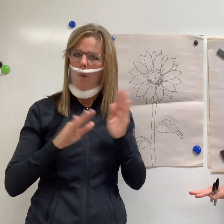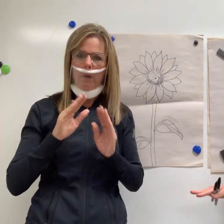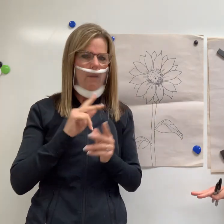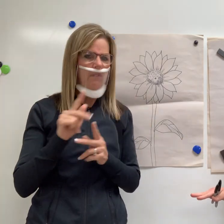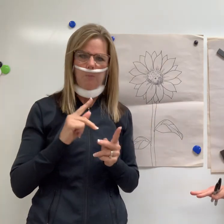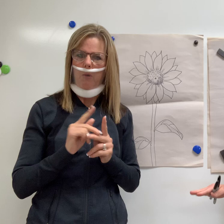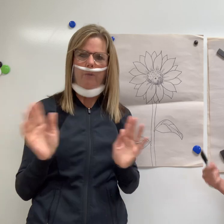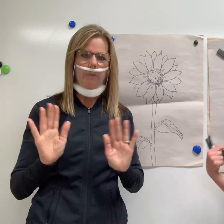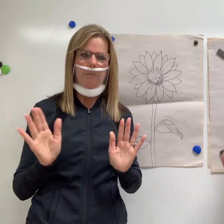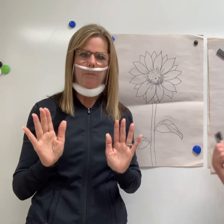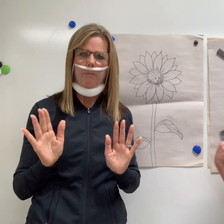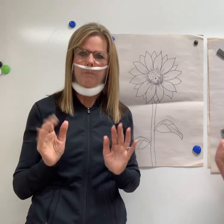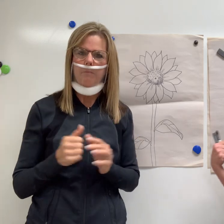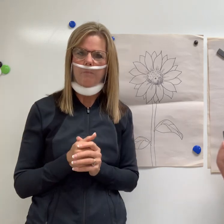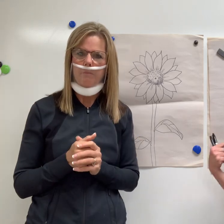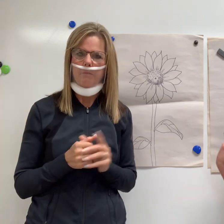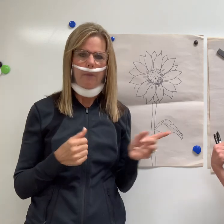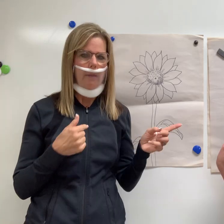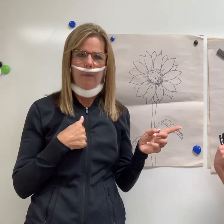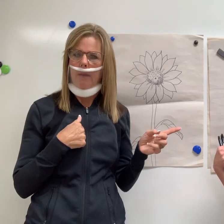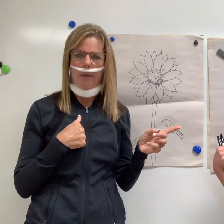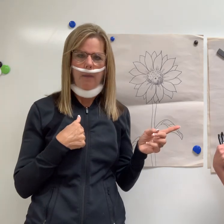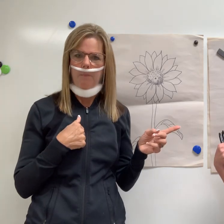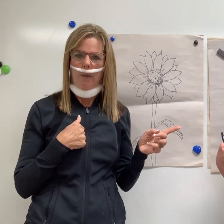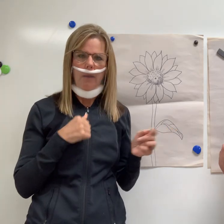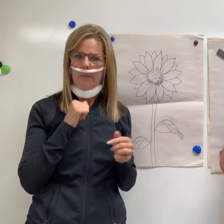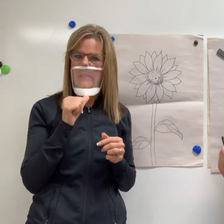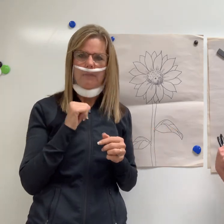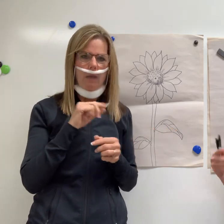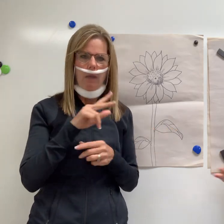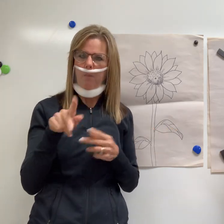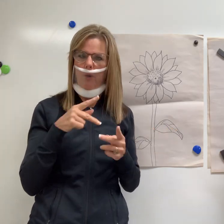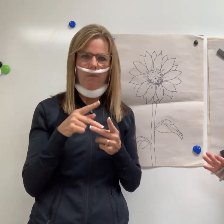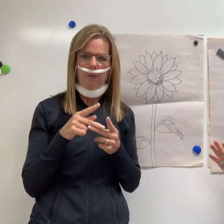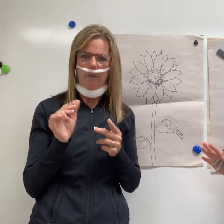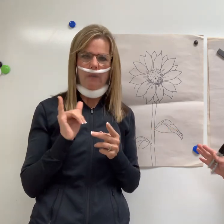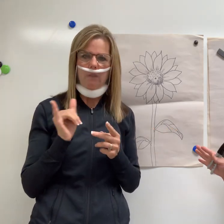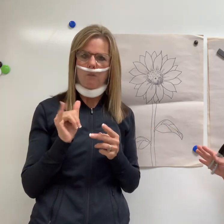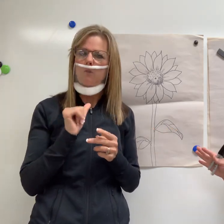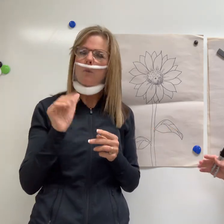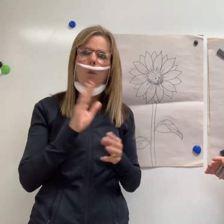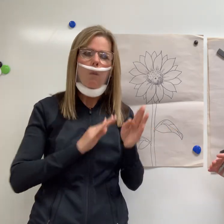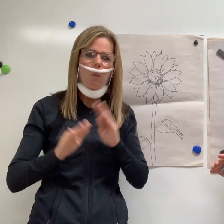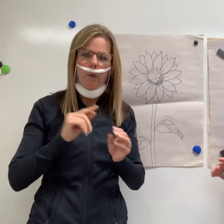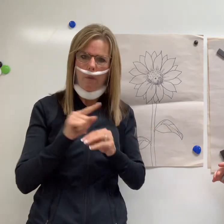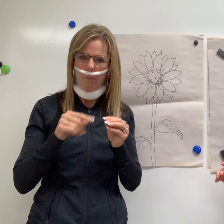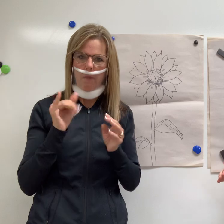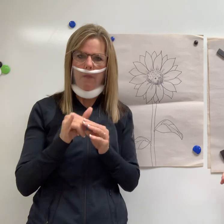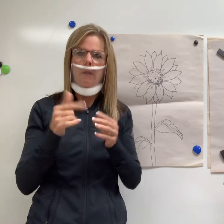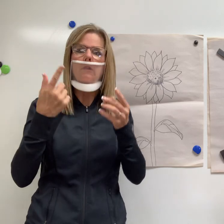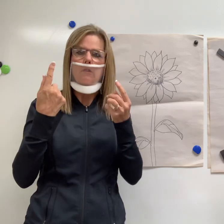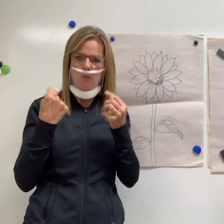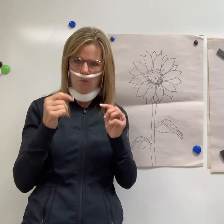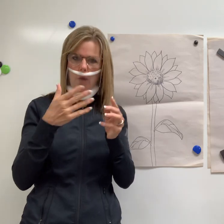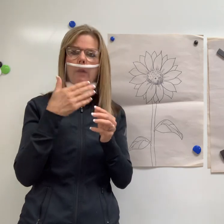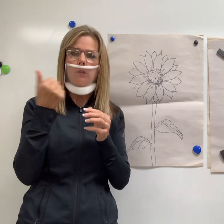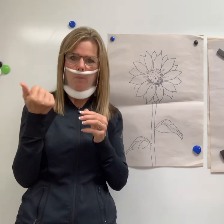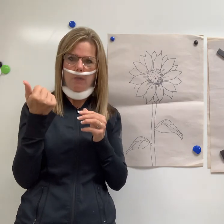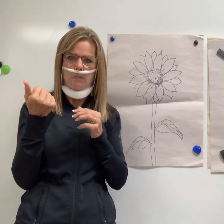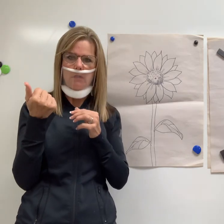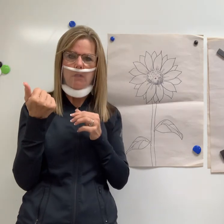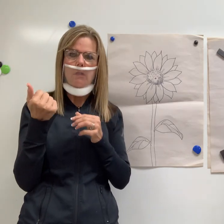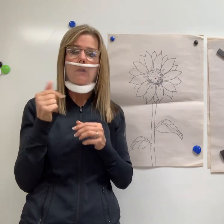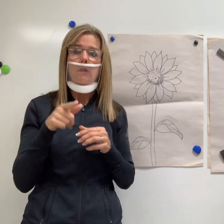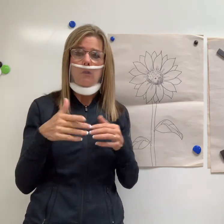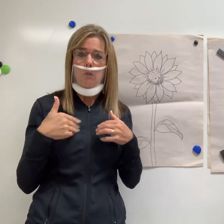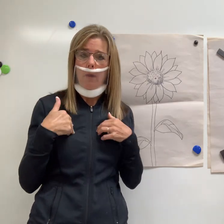perfect. Guess what? Mrs. Adams' art is never perfect either, so don't worry about it, okay? Just try your best. You have